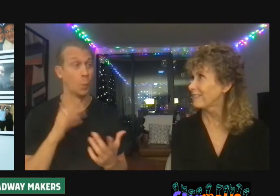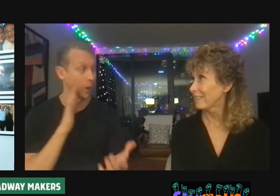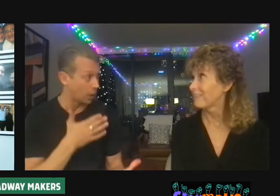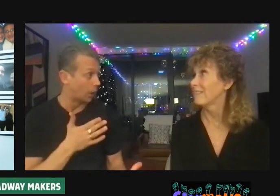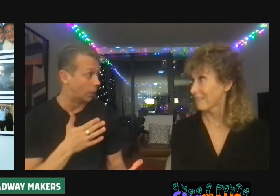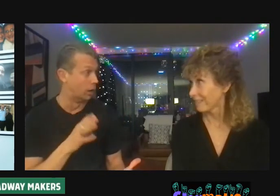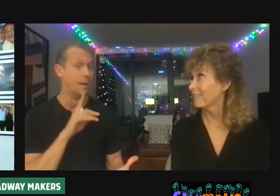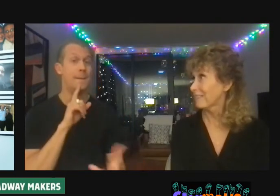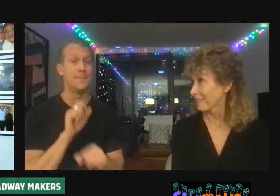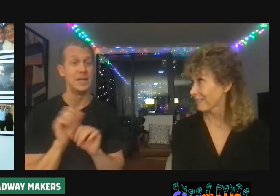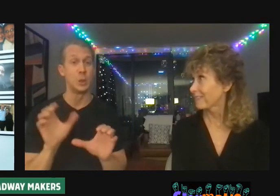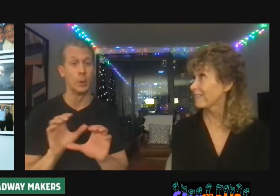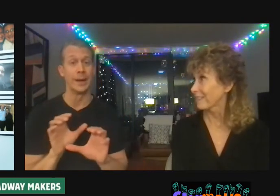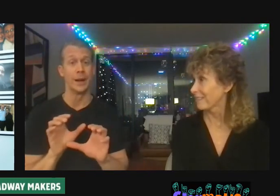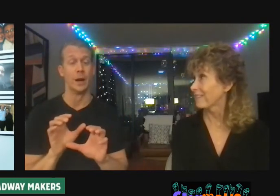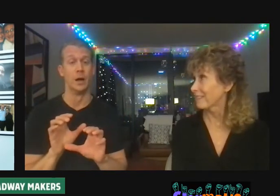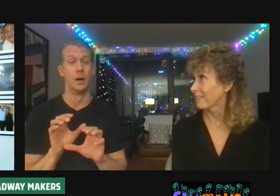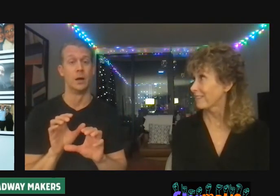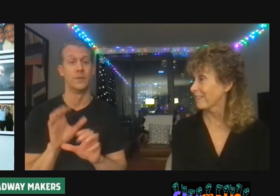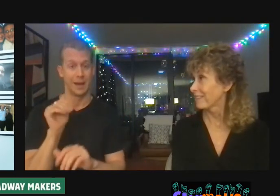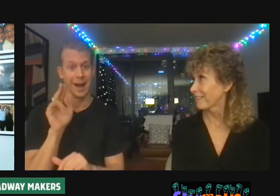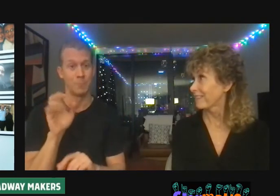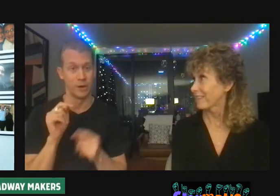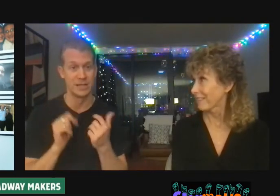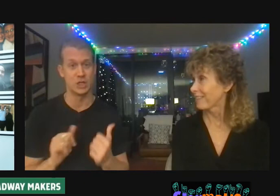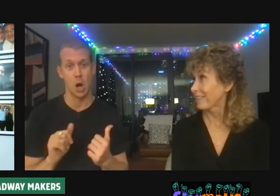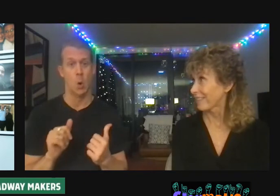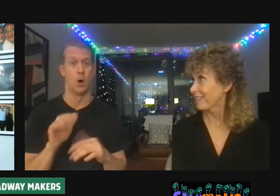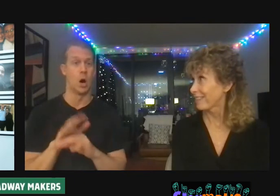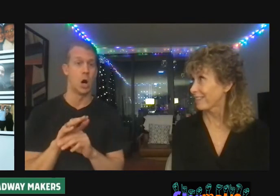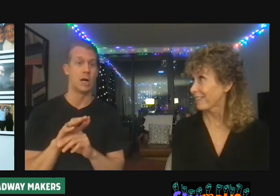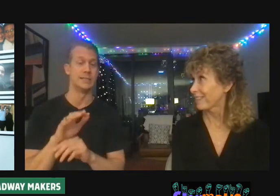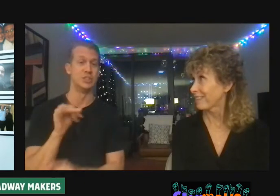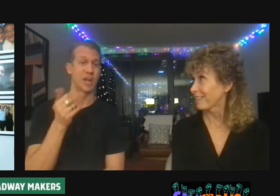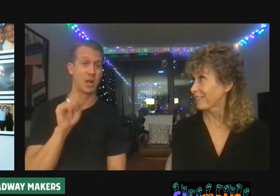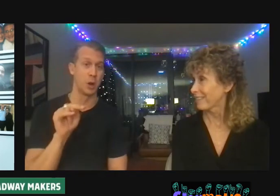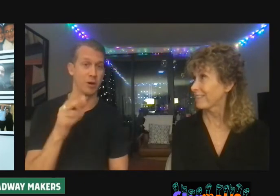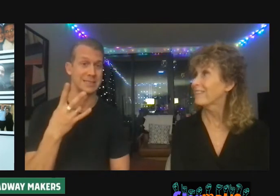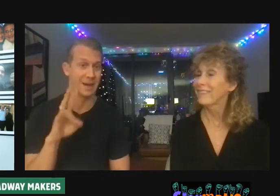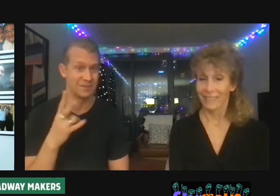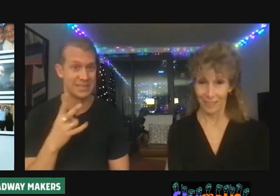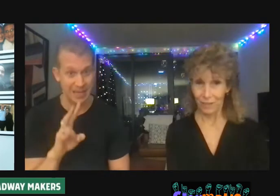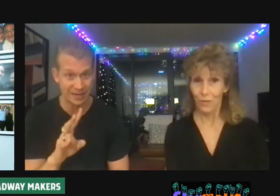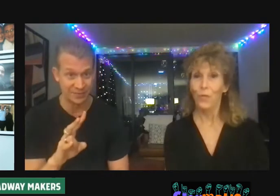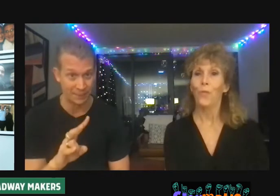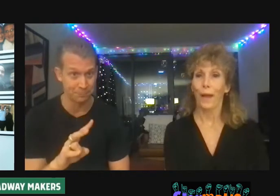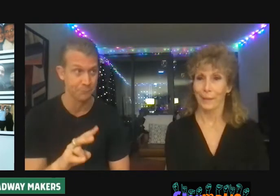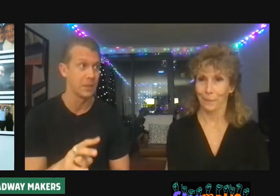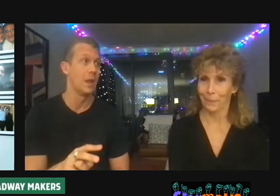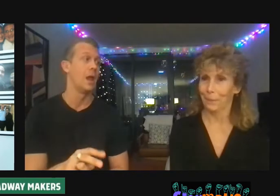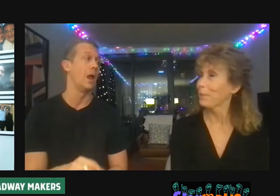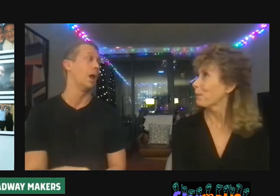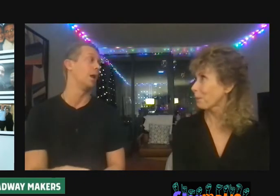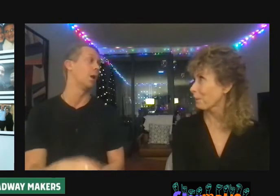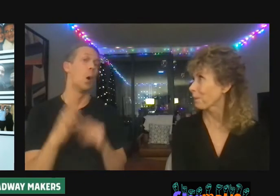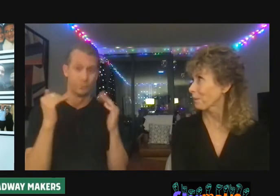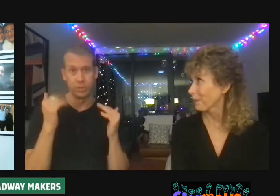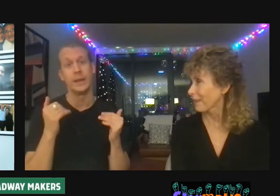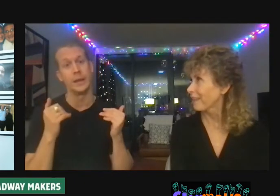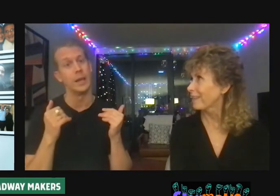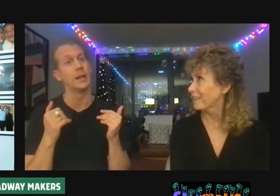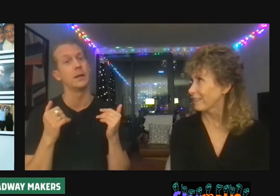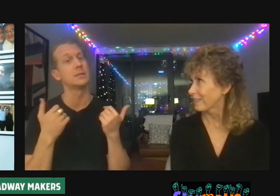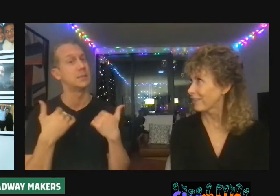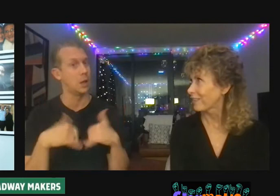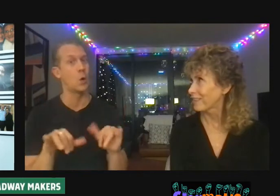we will be doing the cabaret show on January 17th. And